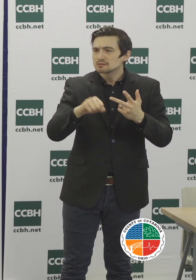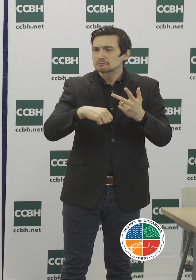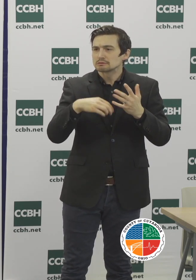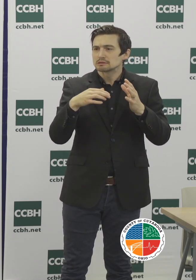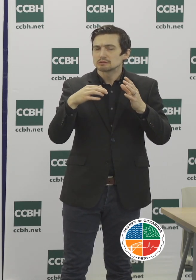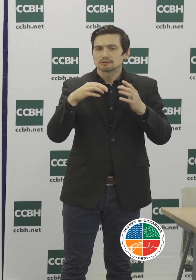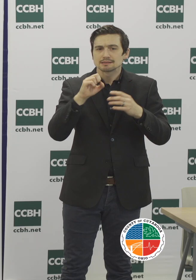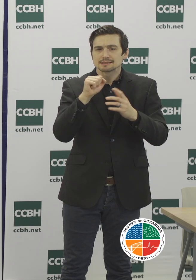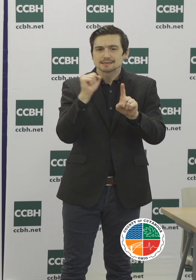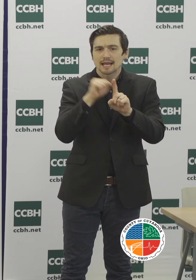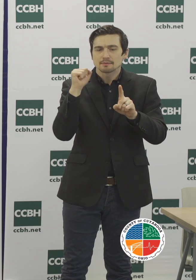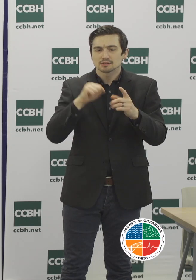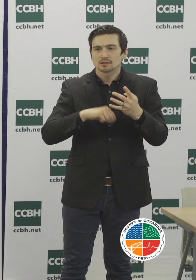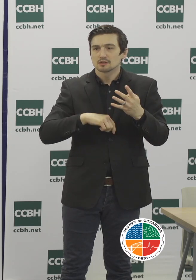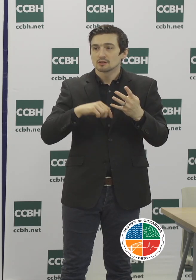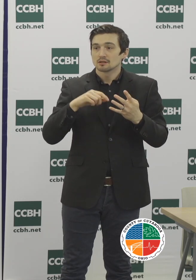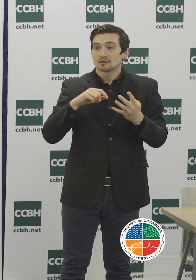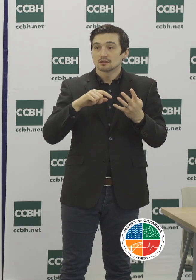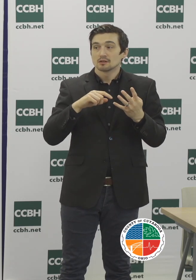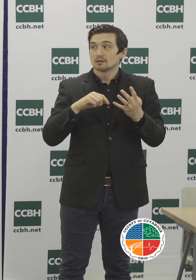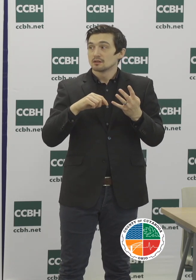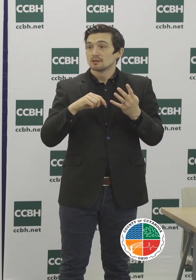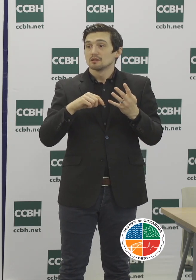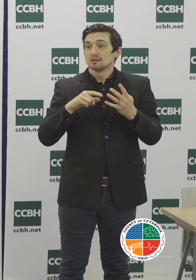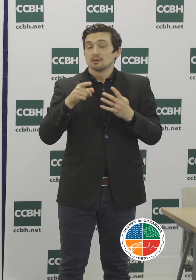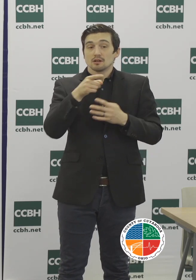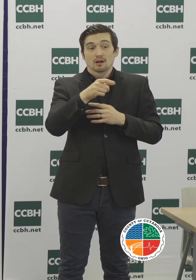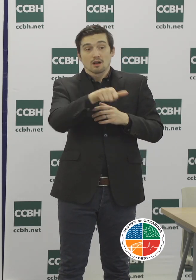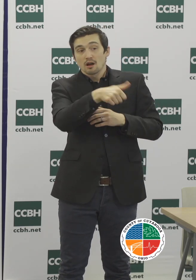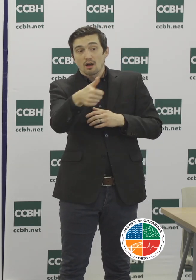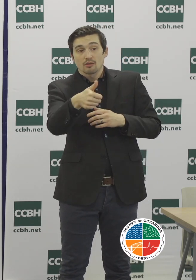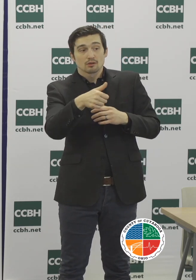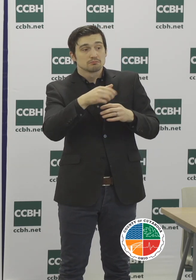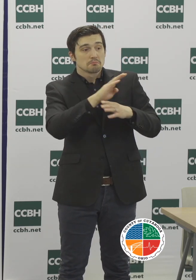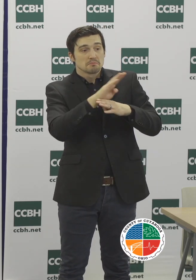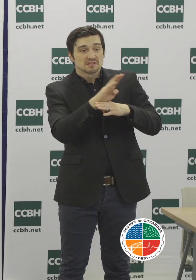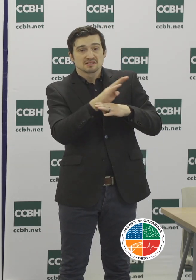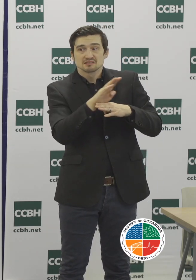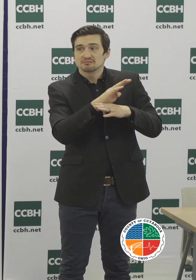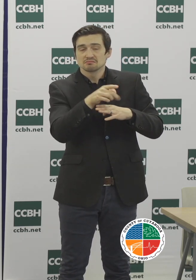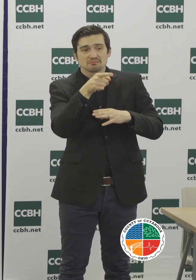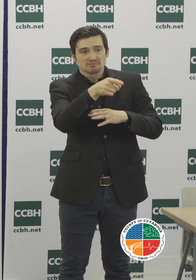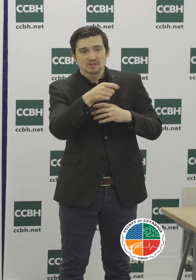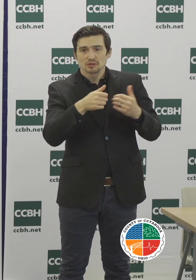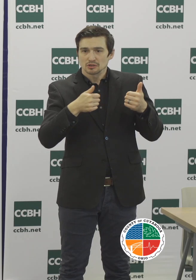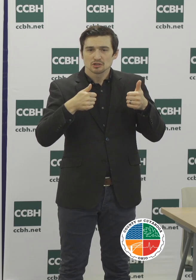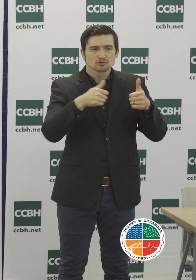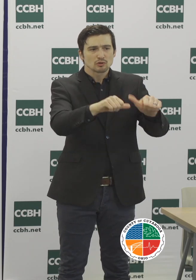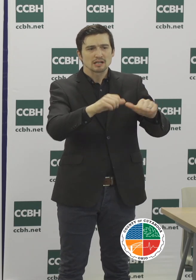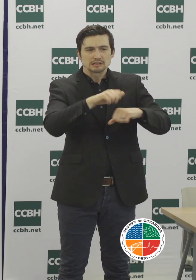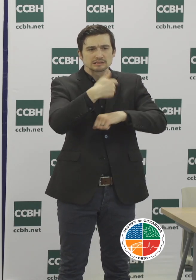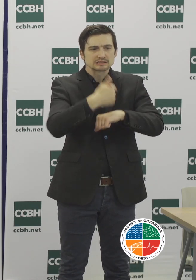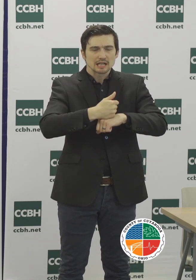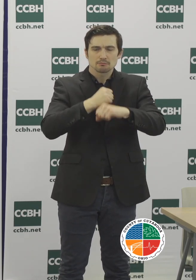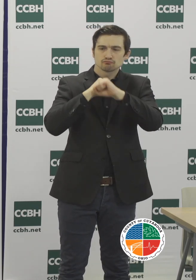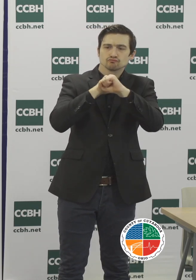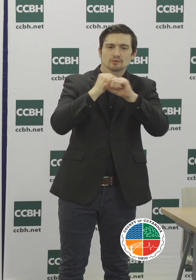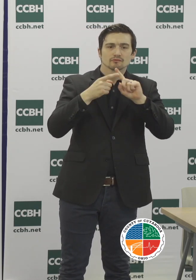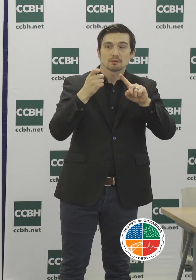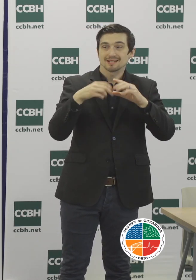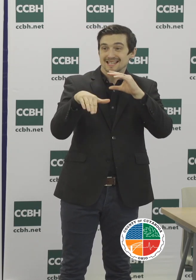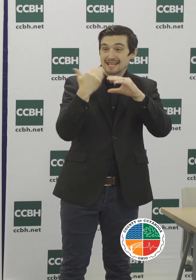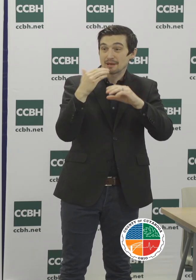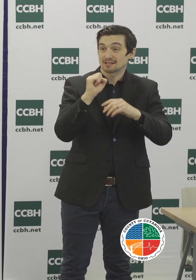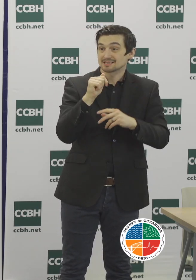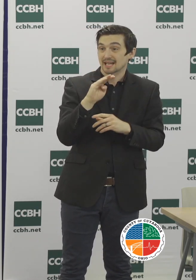Businesses will find resources for boosting their cybersecurity and guarding against sophisticated email scams. We've